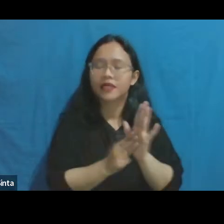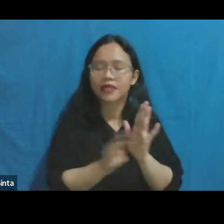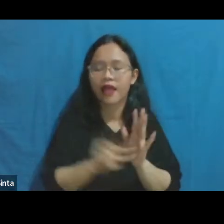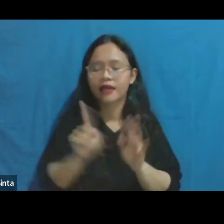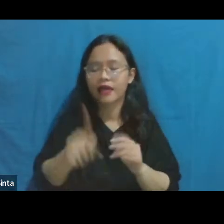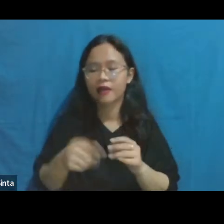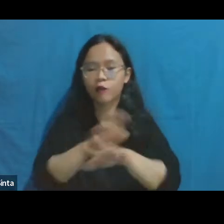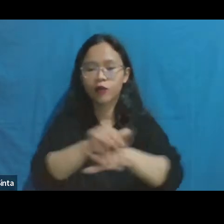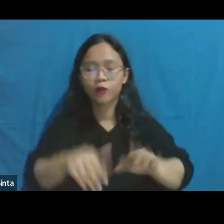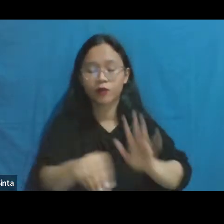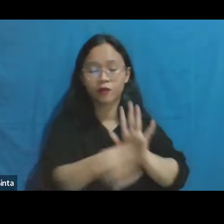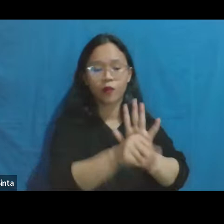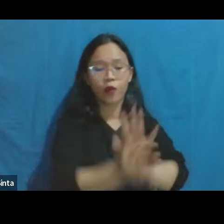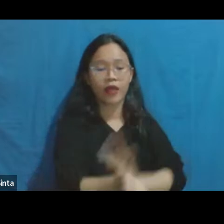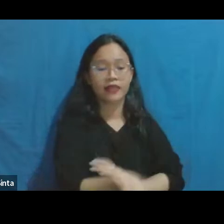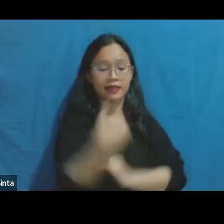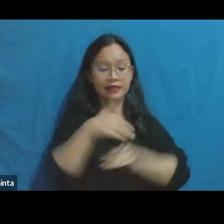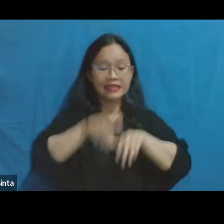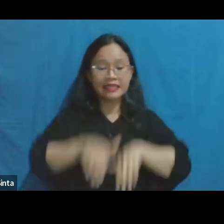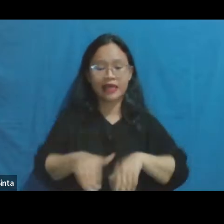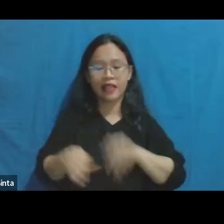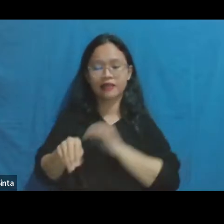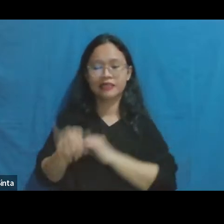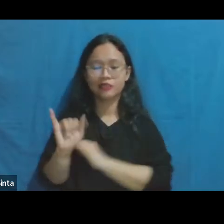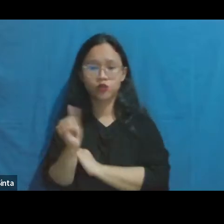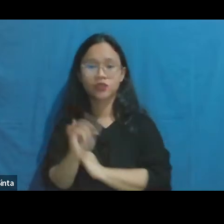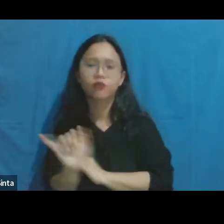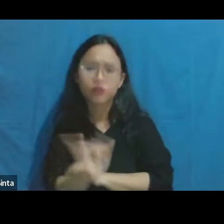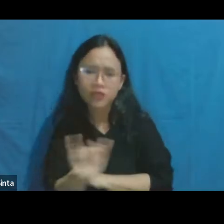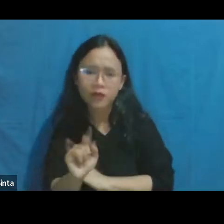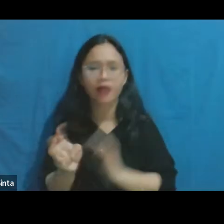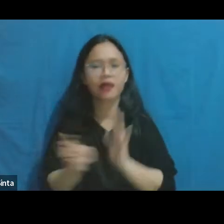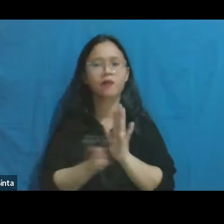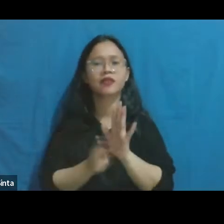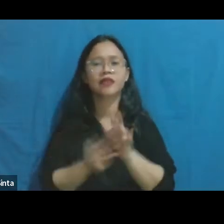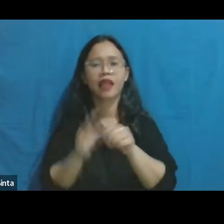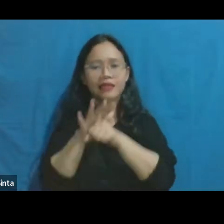But it's under this kind of repression, they're still